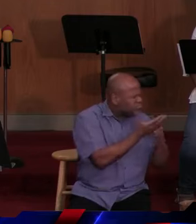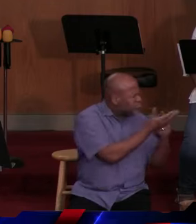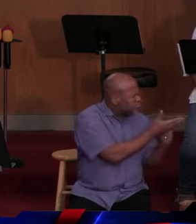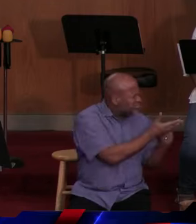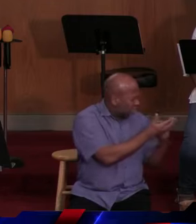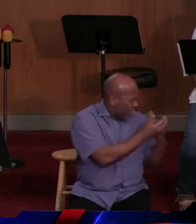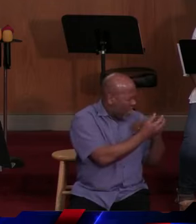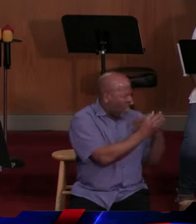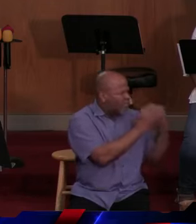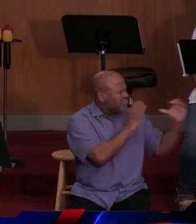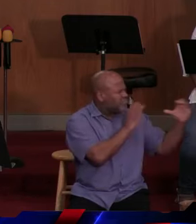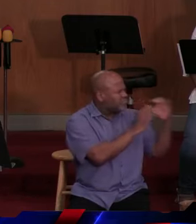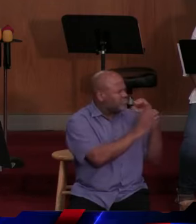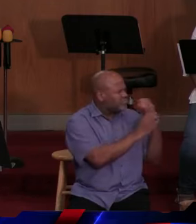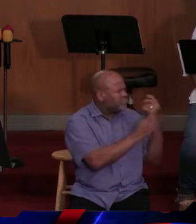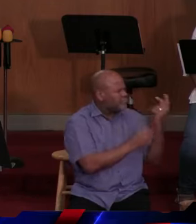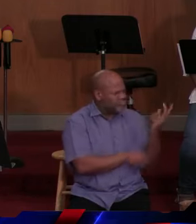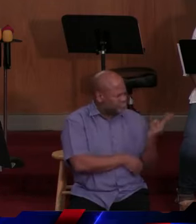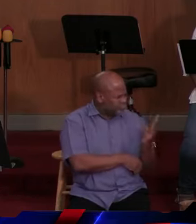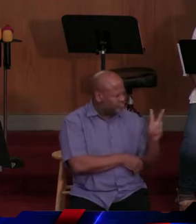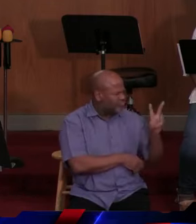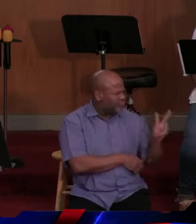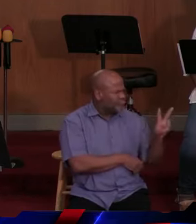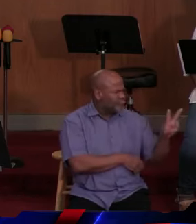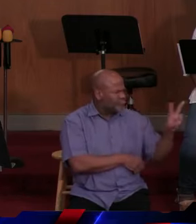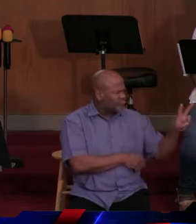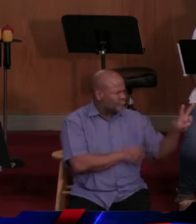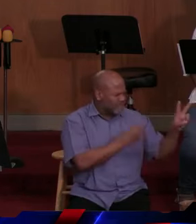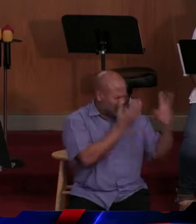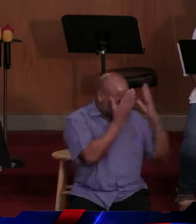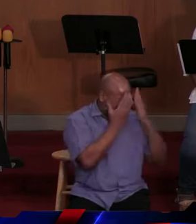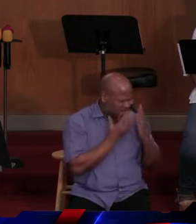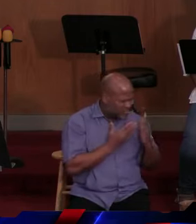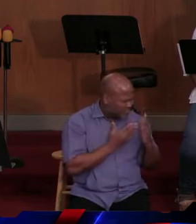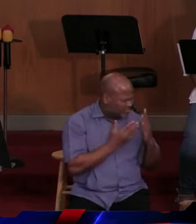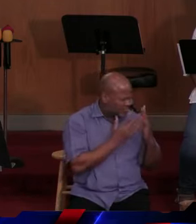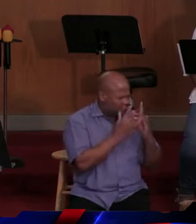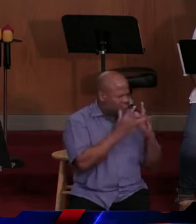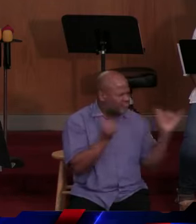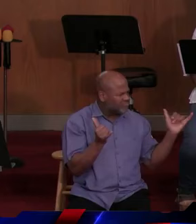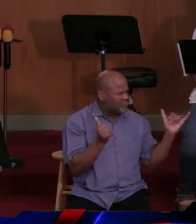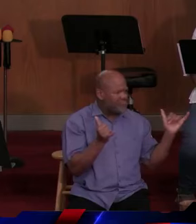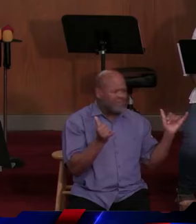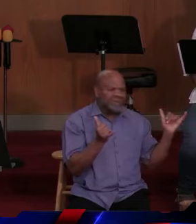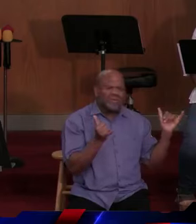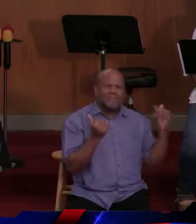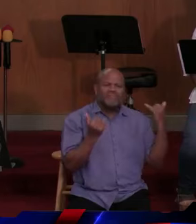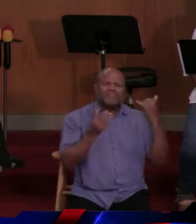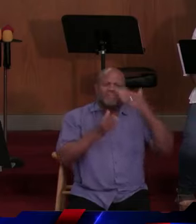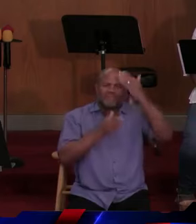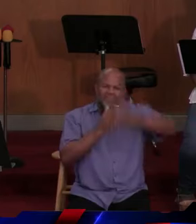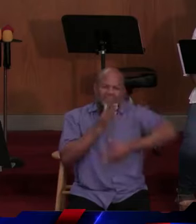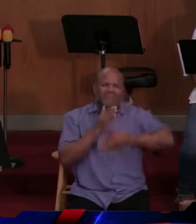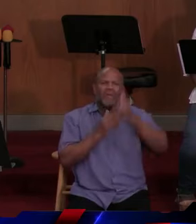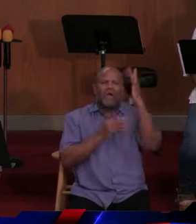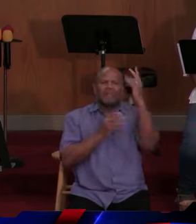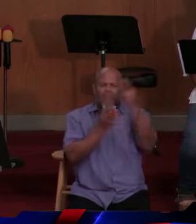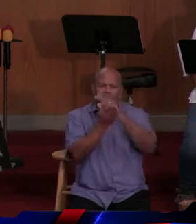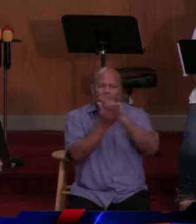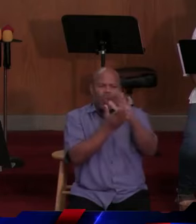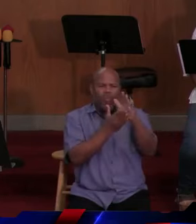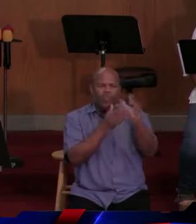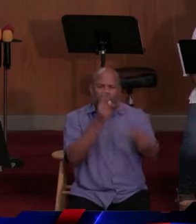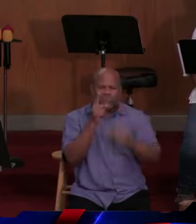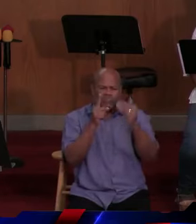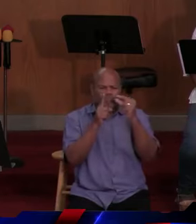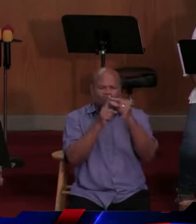another as you walk and are sad? Here ends reading of God's holy and righteous word. Sermonically,